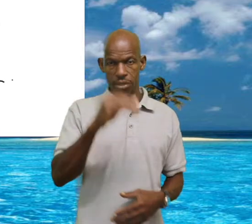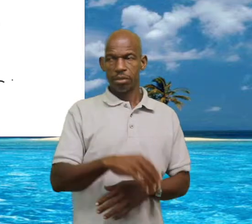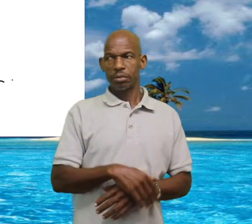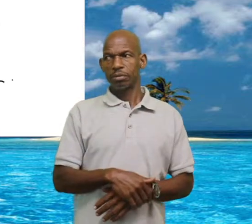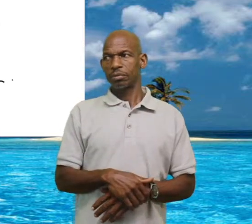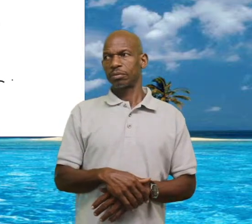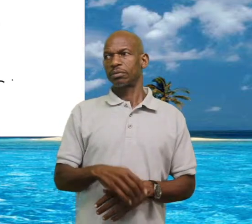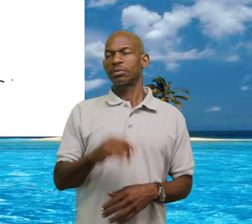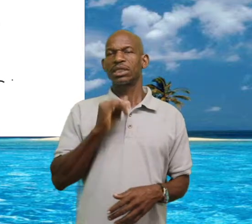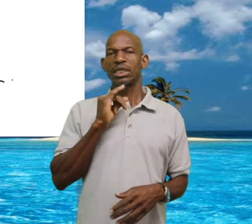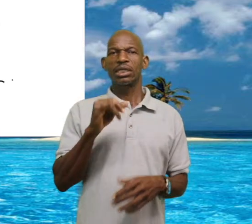is weak.